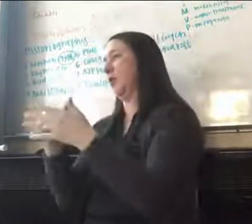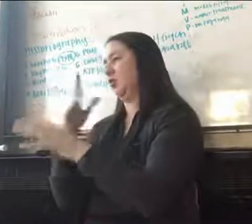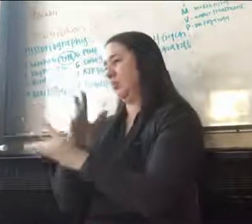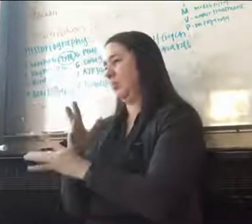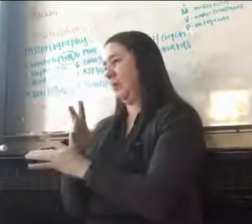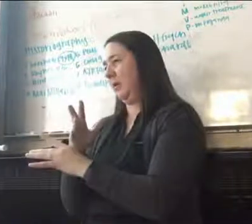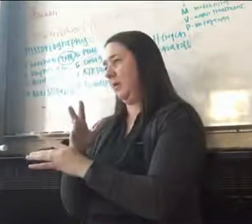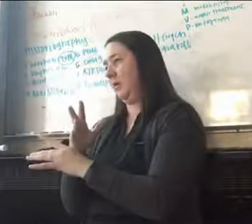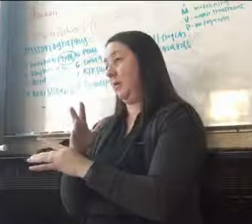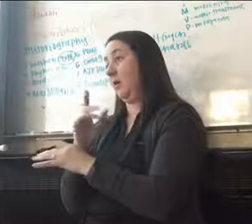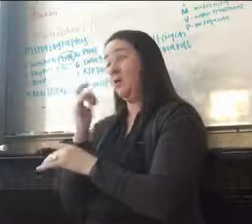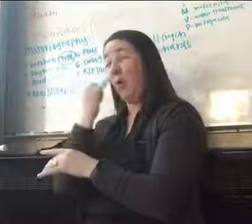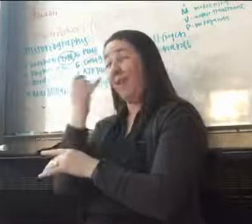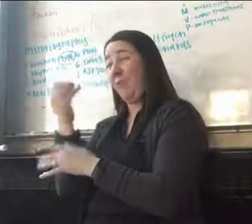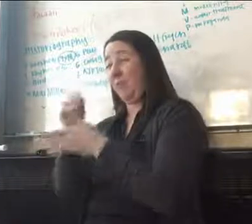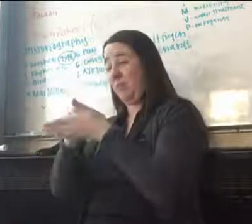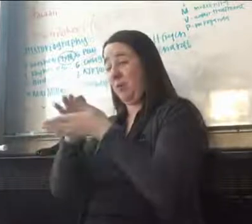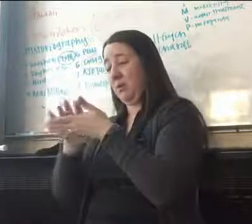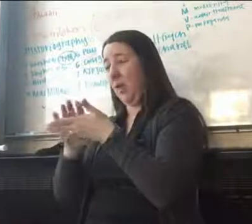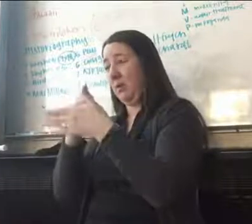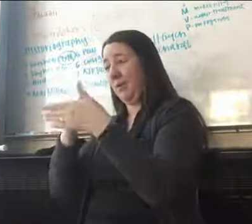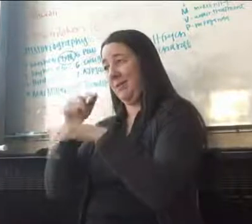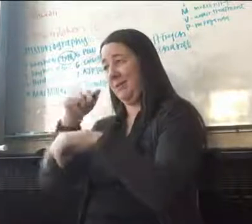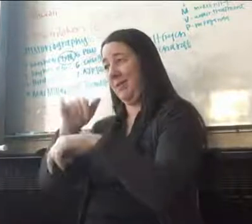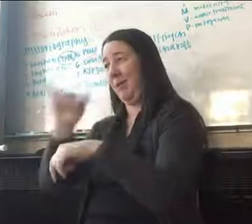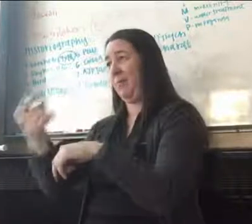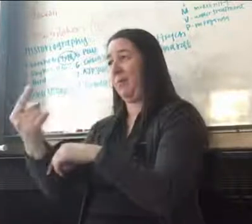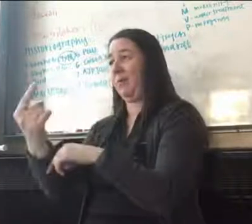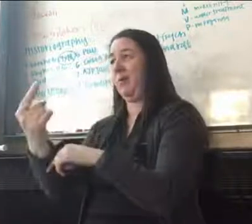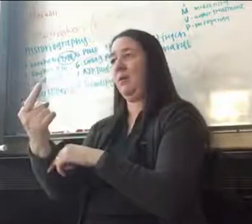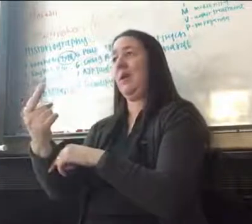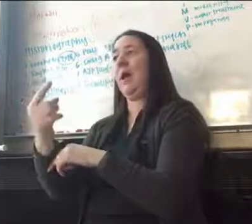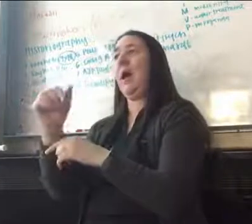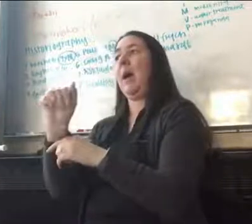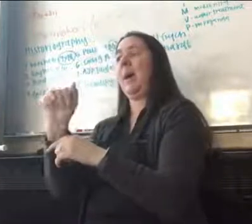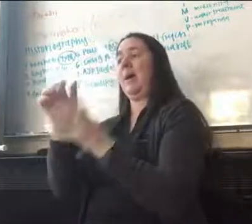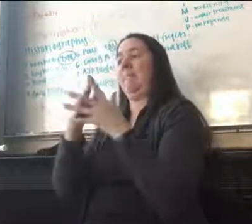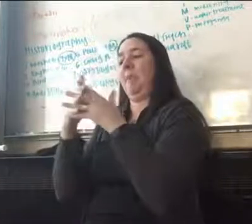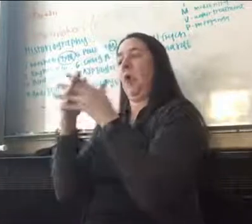if you want to maybe write next to that, this is America's trigger point, if you